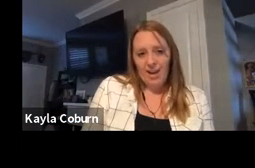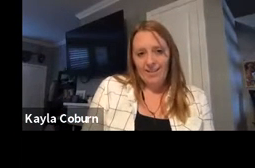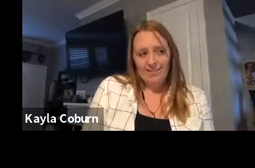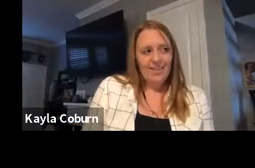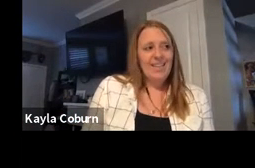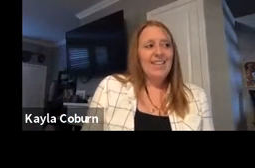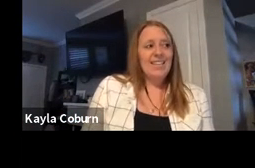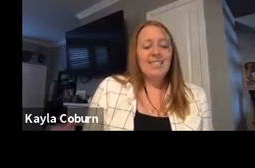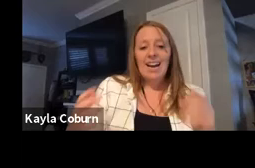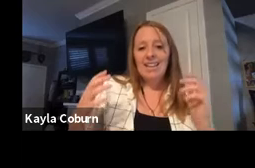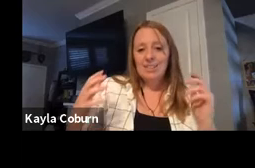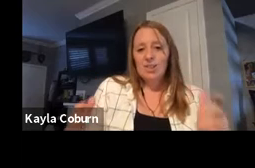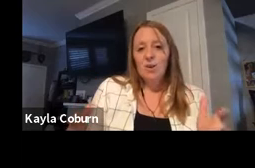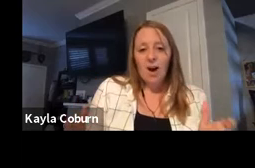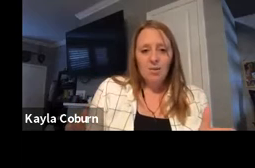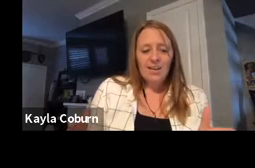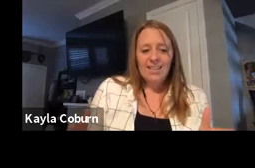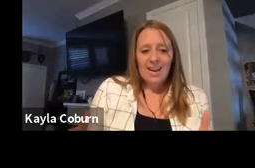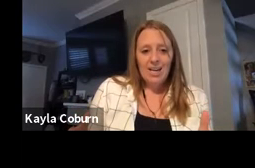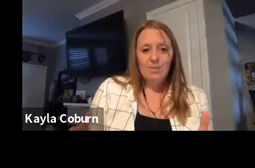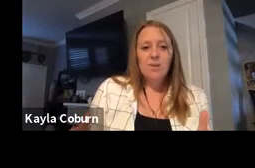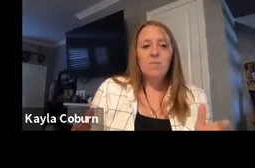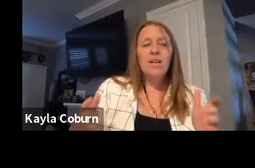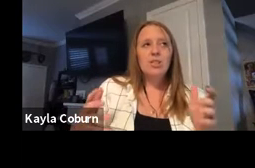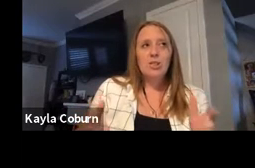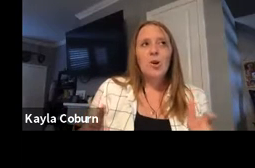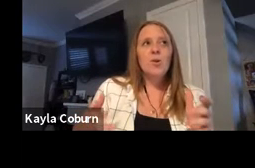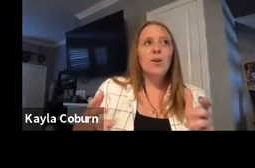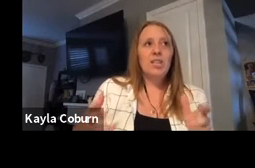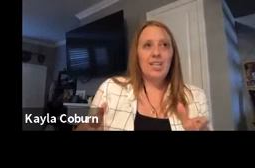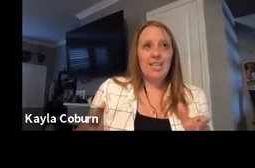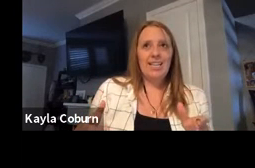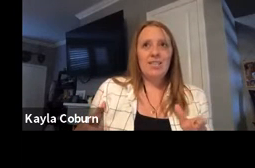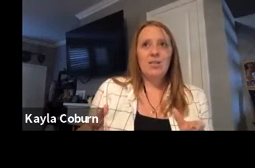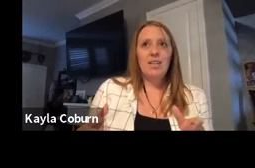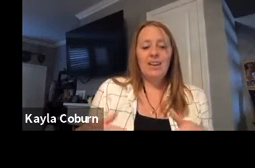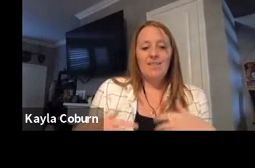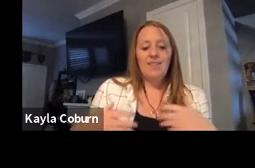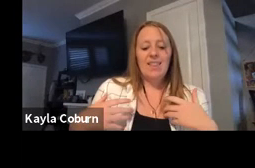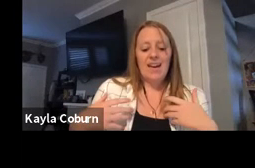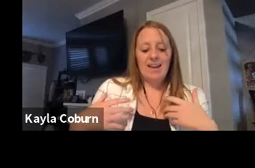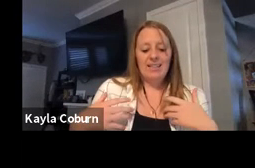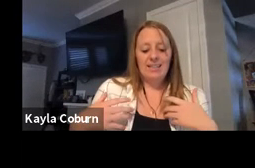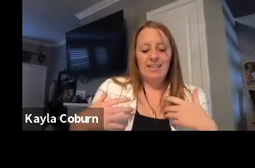and wait. The silence is so awkward at times, but it's so good to